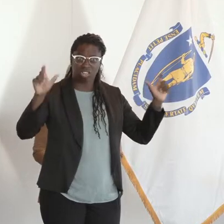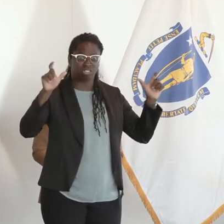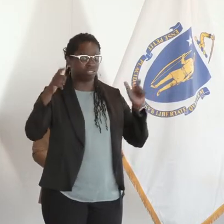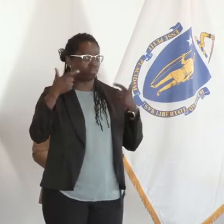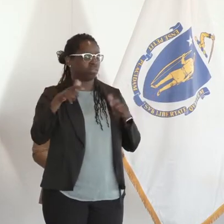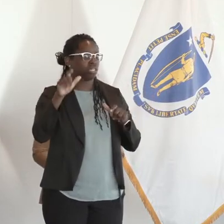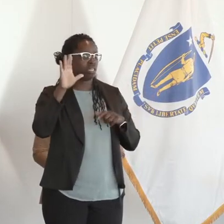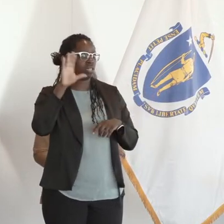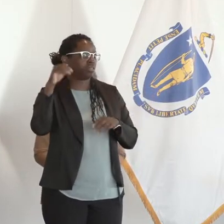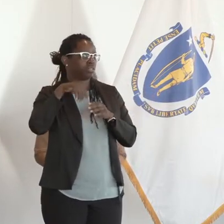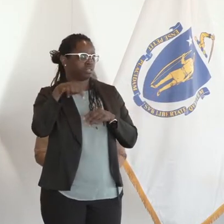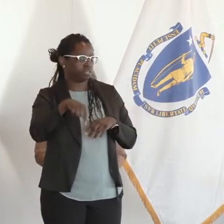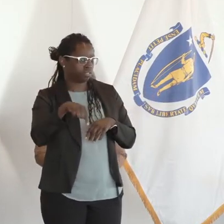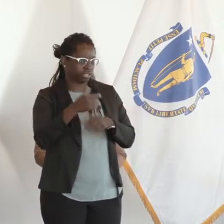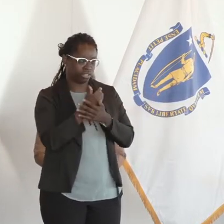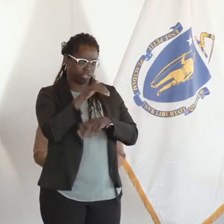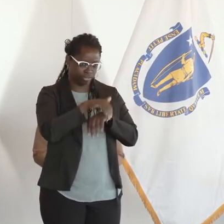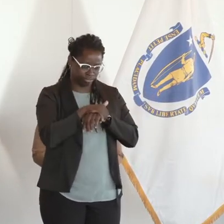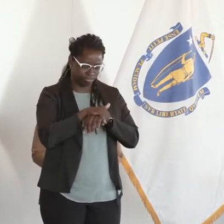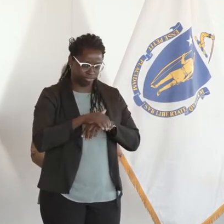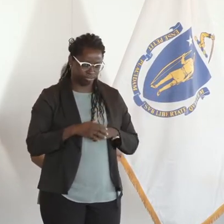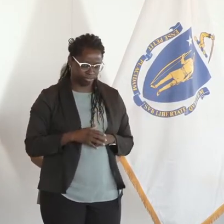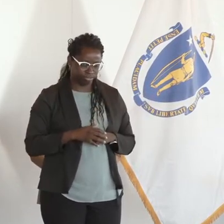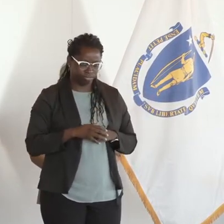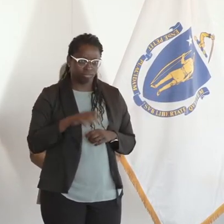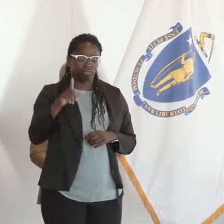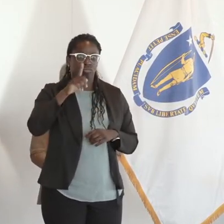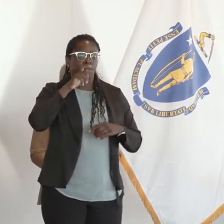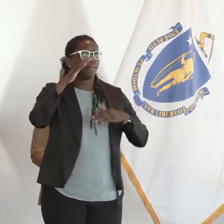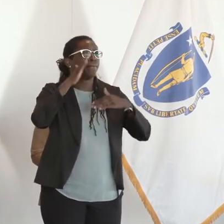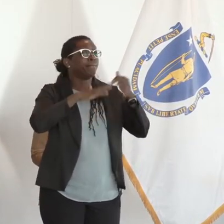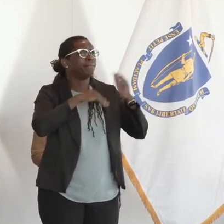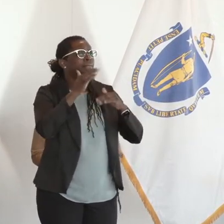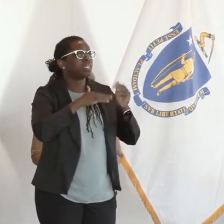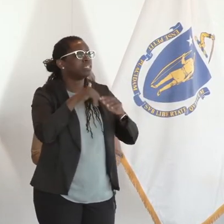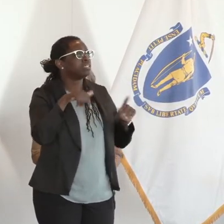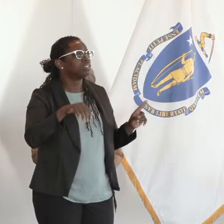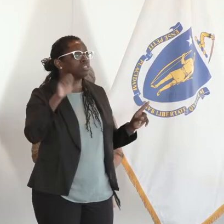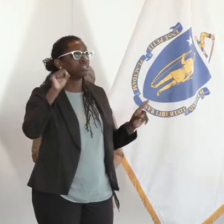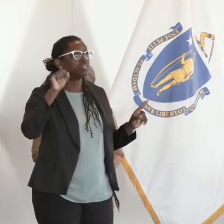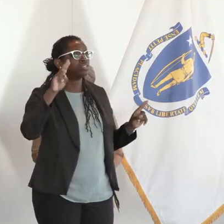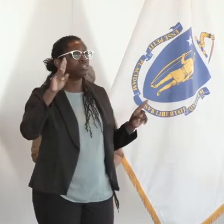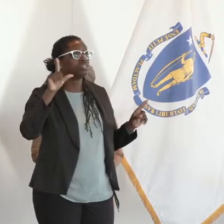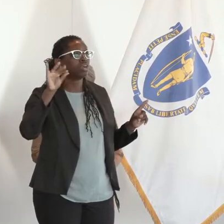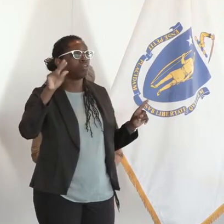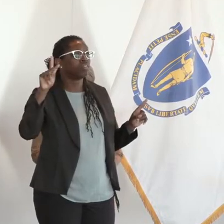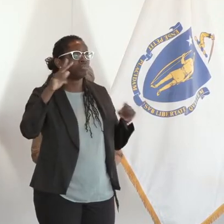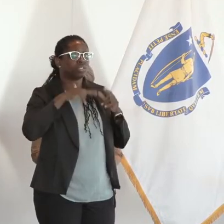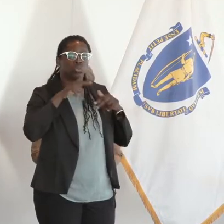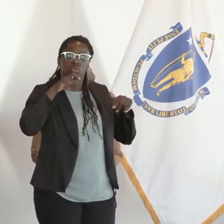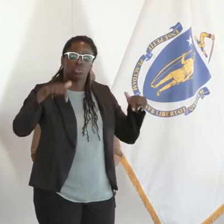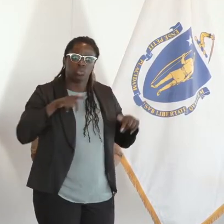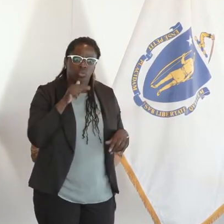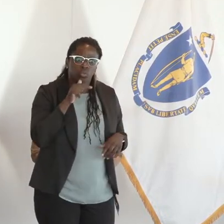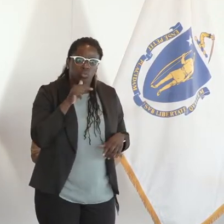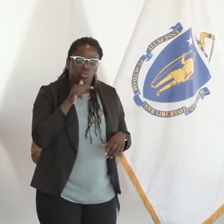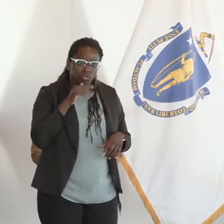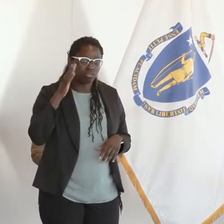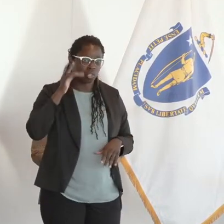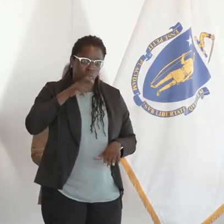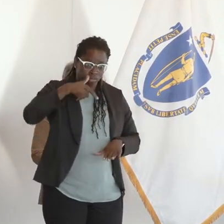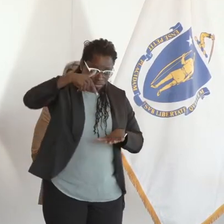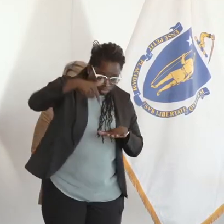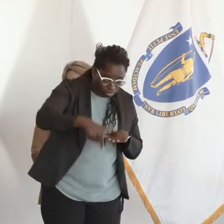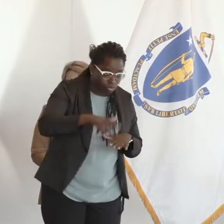by Suffolk Construction. The geothermal wells were drilled by a New Hampshire company. The